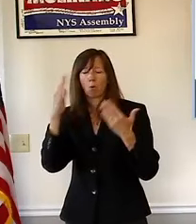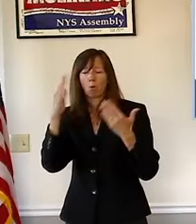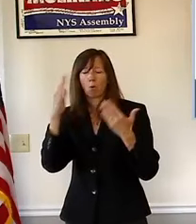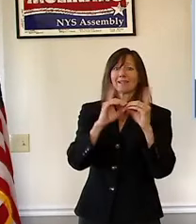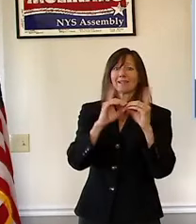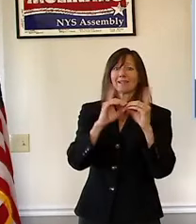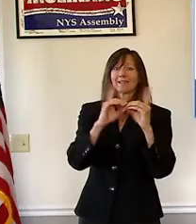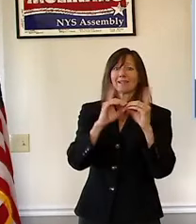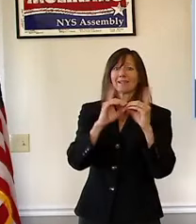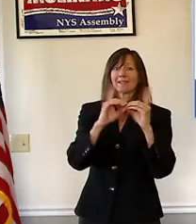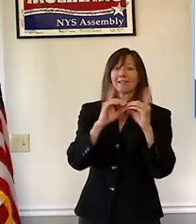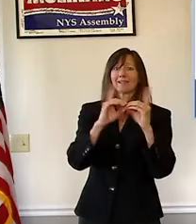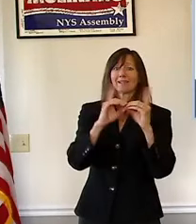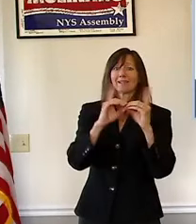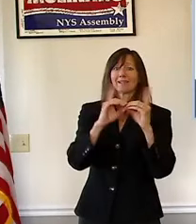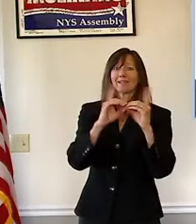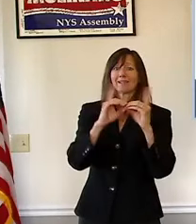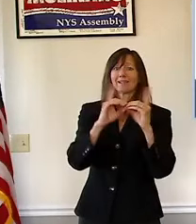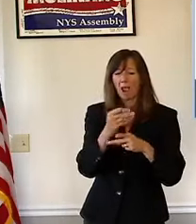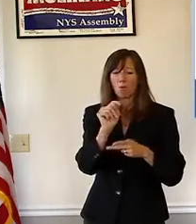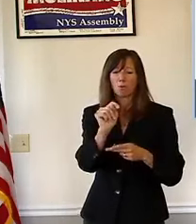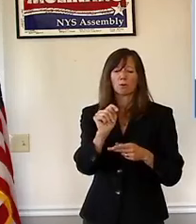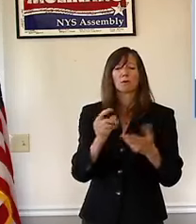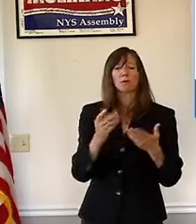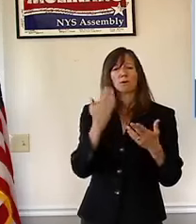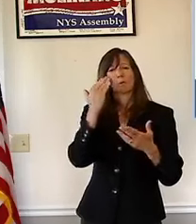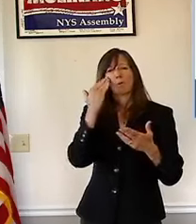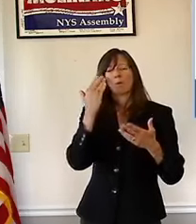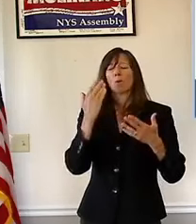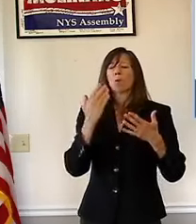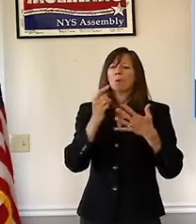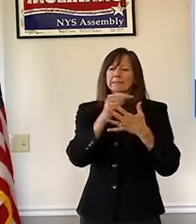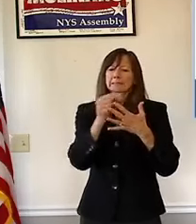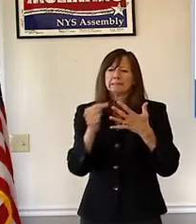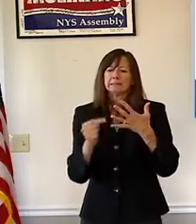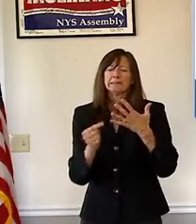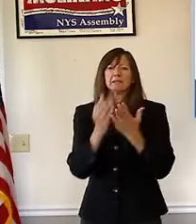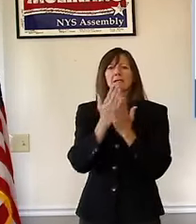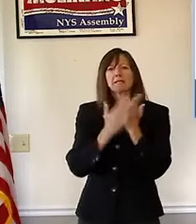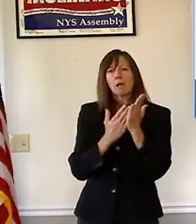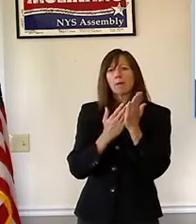steps that have been effective to date in the state. How do we,